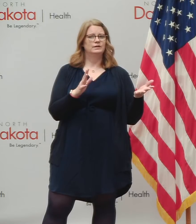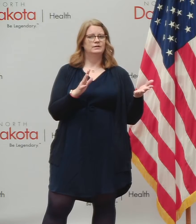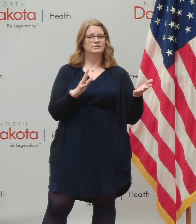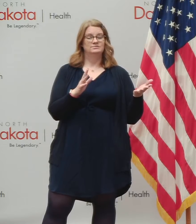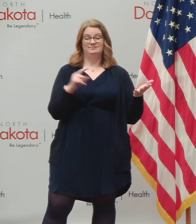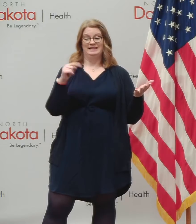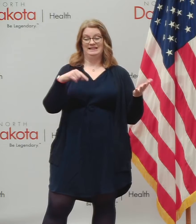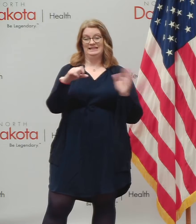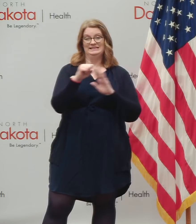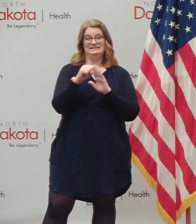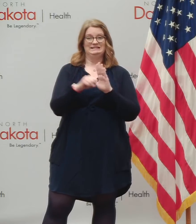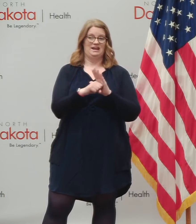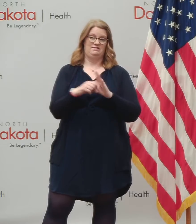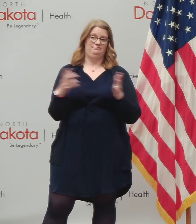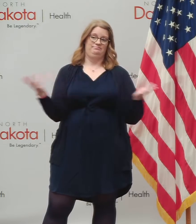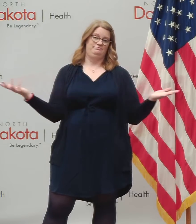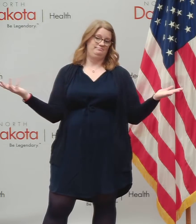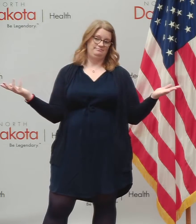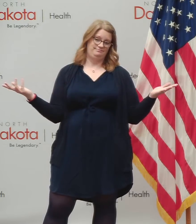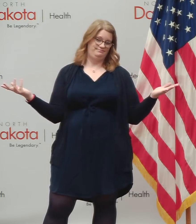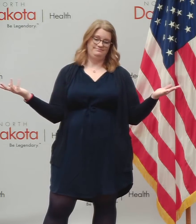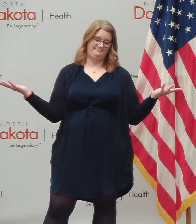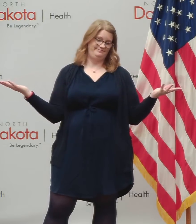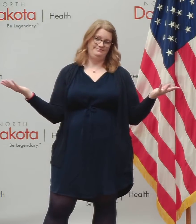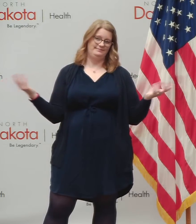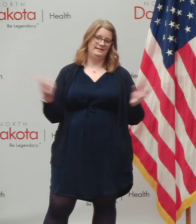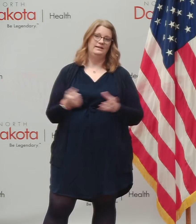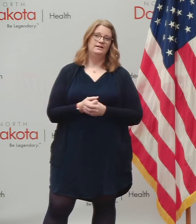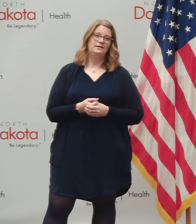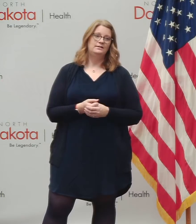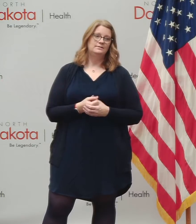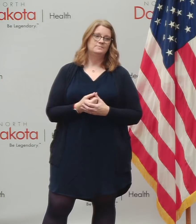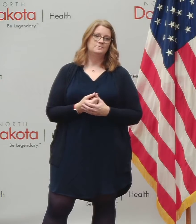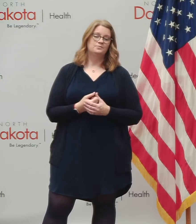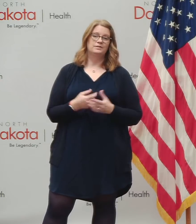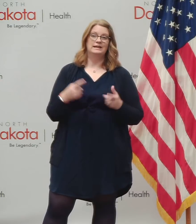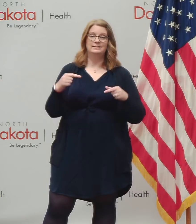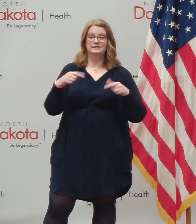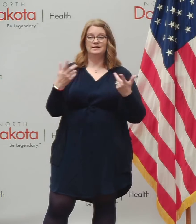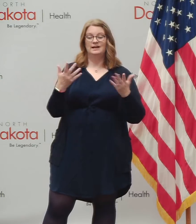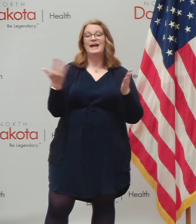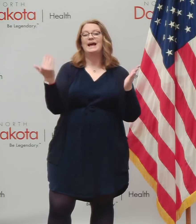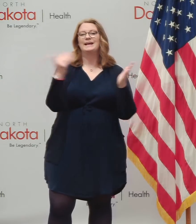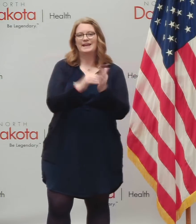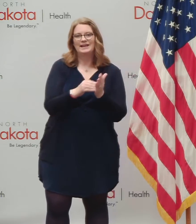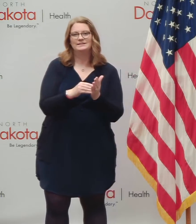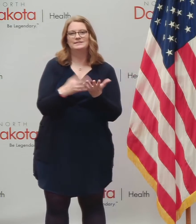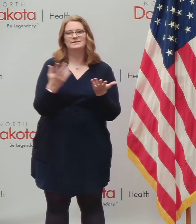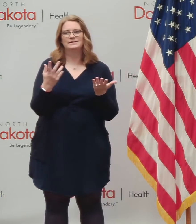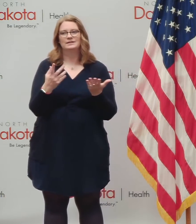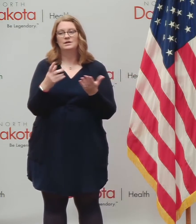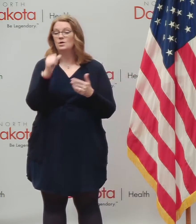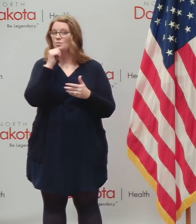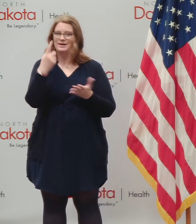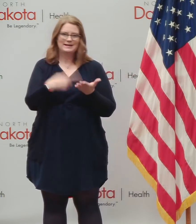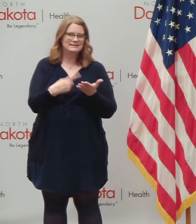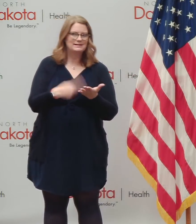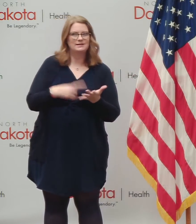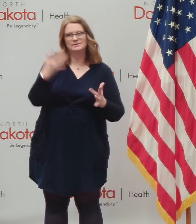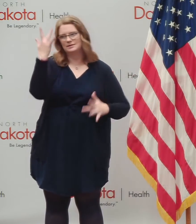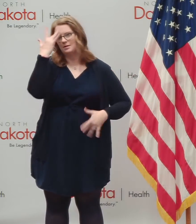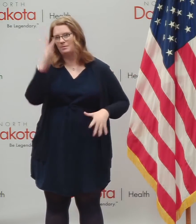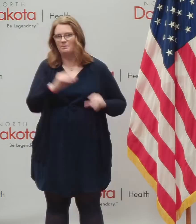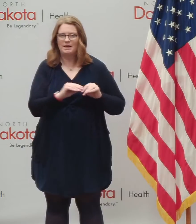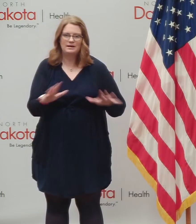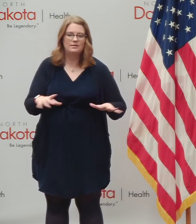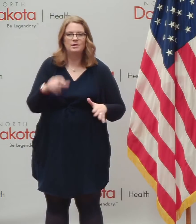our own state or other places where you have seen that and again, here we are again talking, we're not talking about the pandemic, we're not talking about